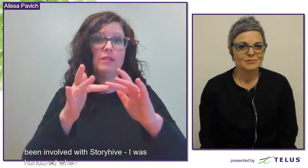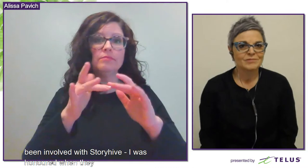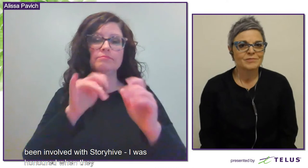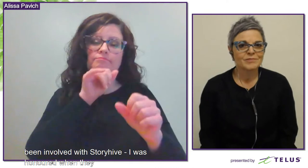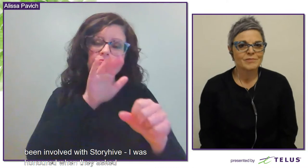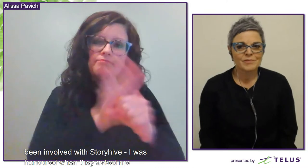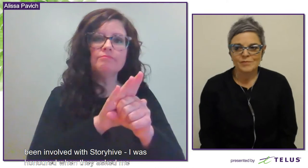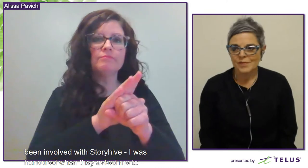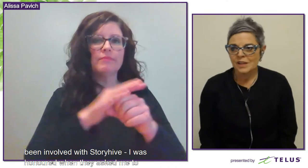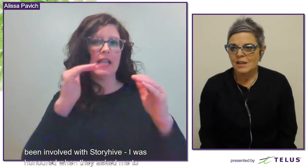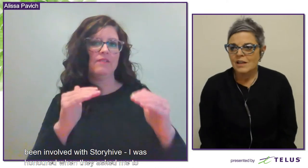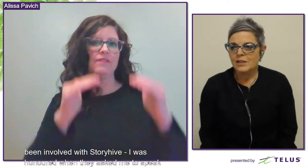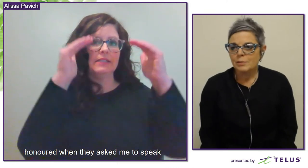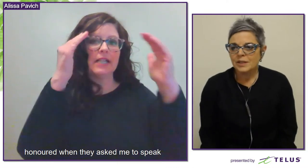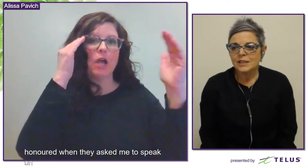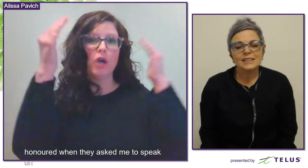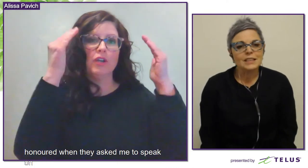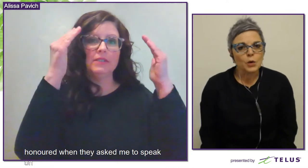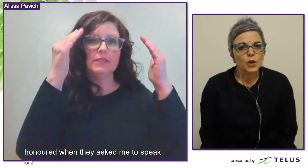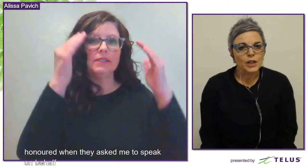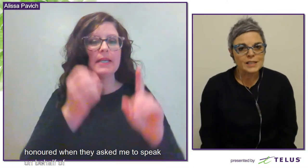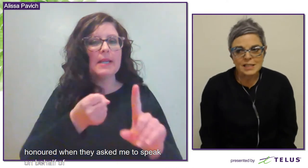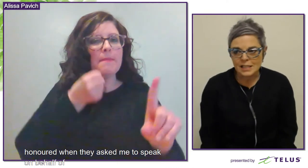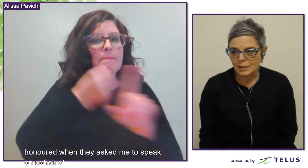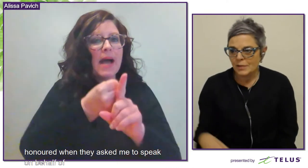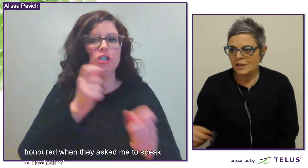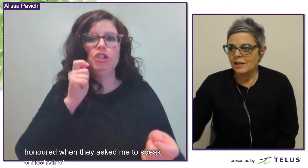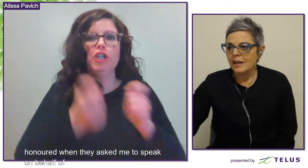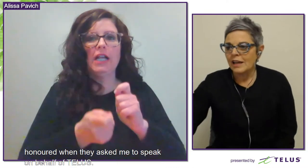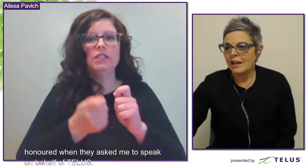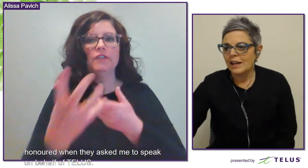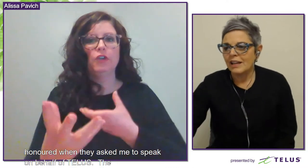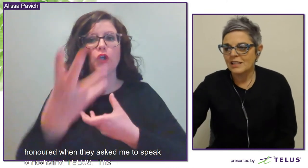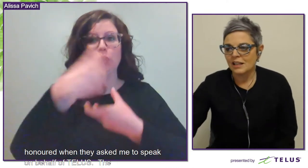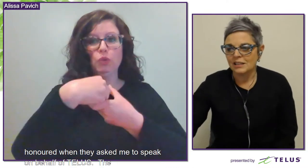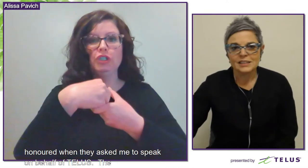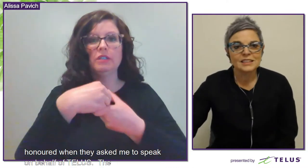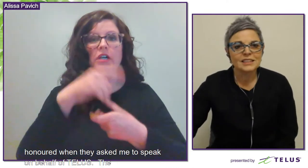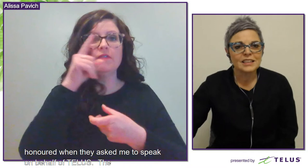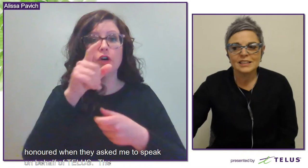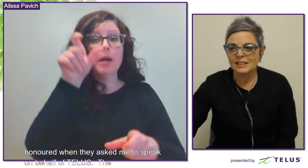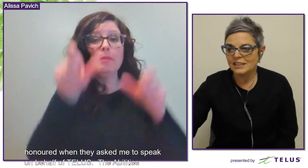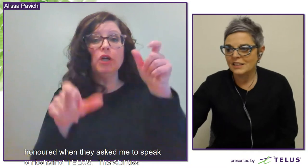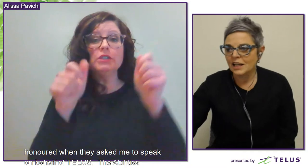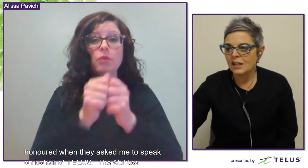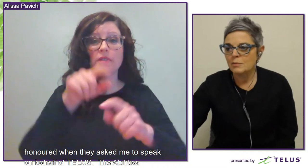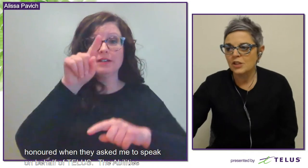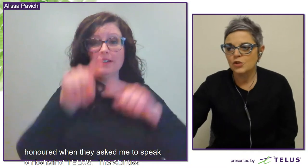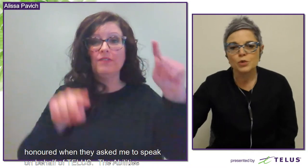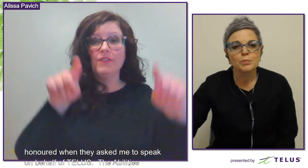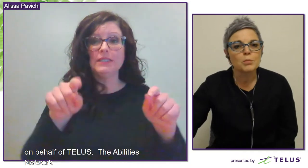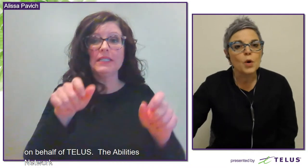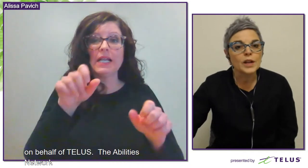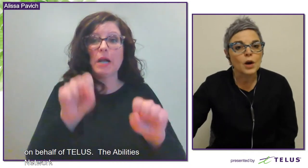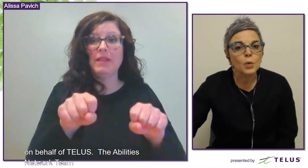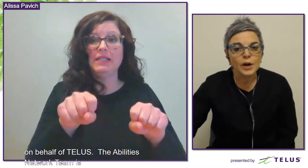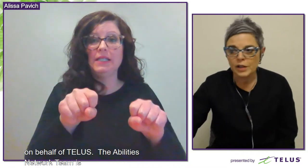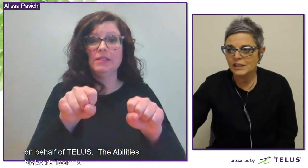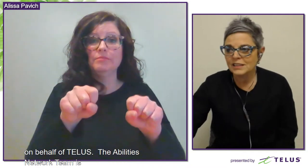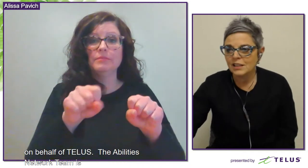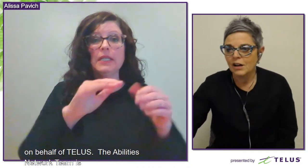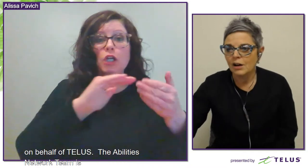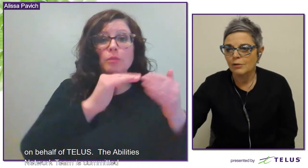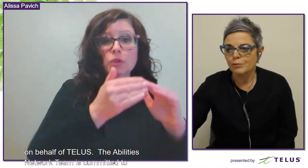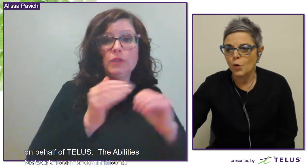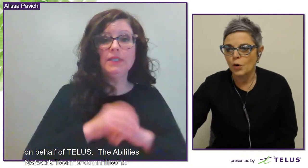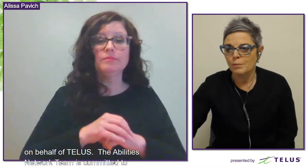TELUS. The Abilities Network team and TELUS is committed to promoting